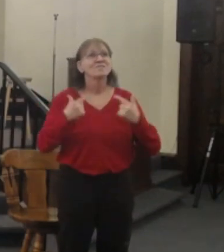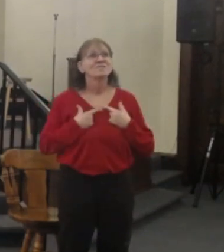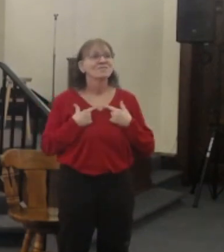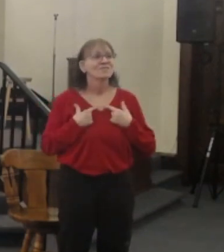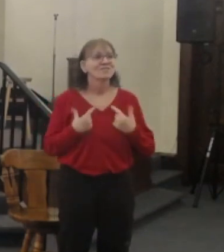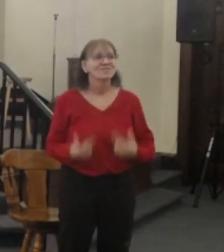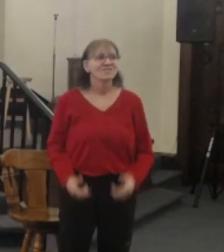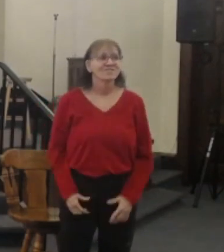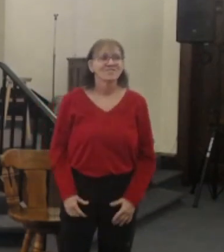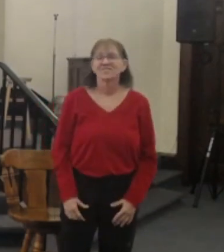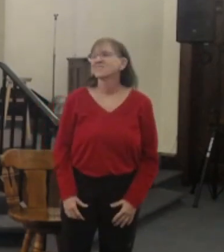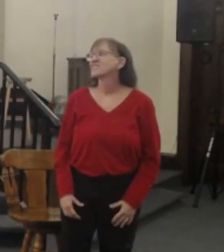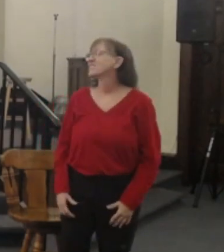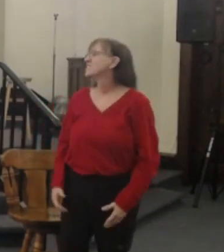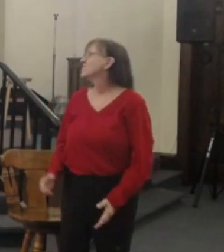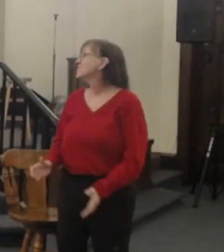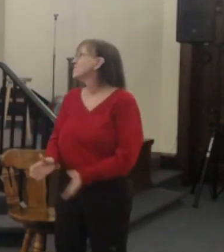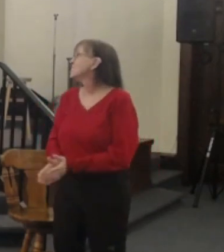Woo.